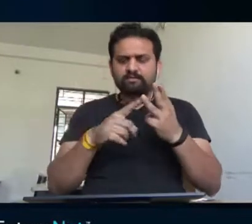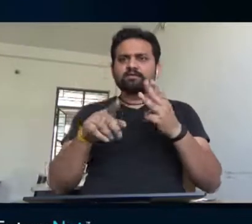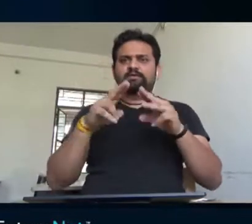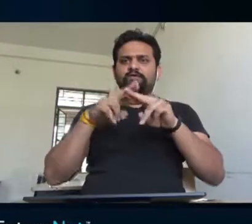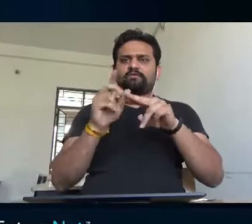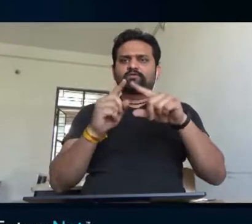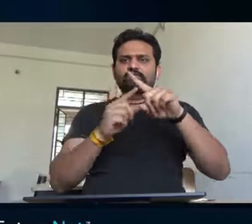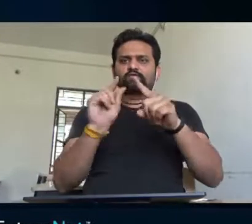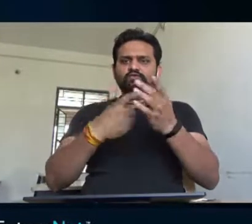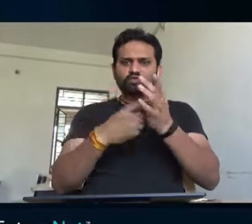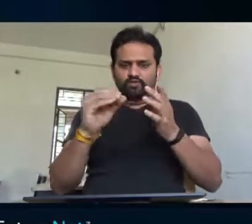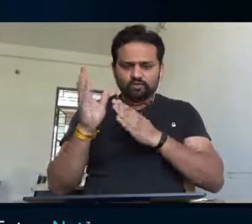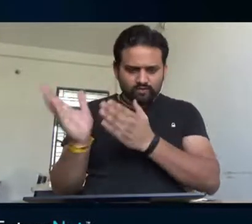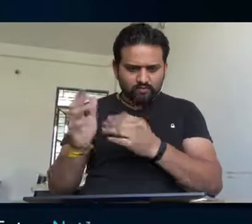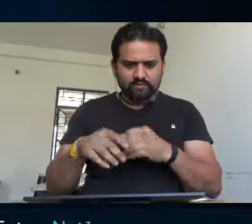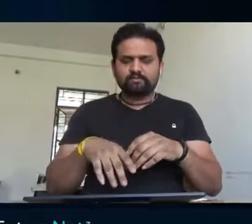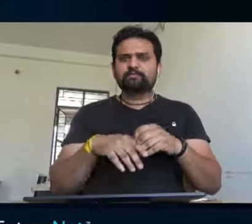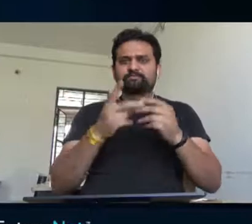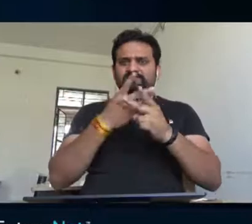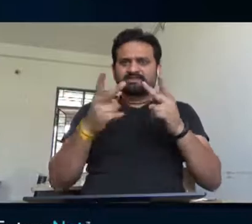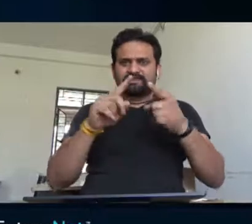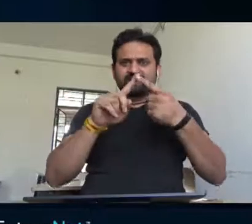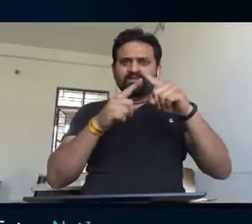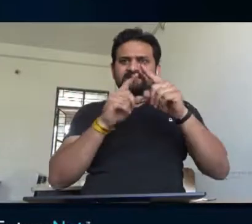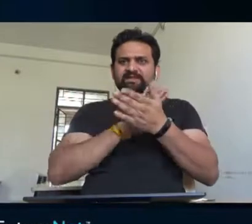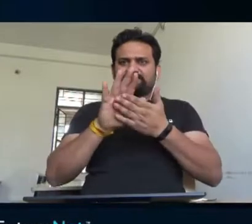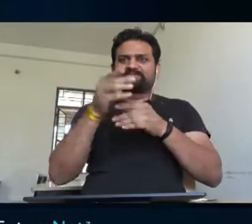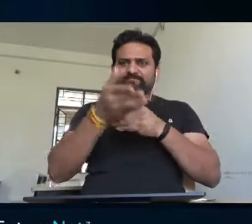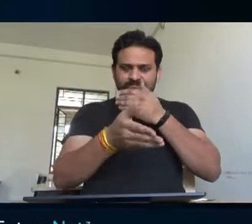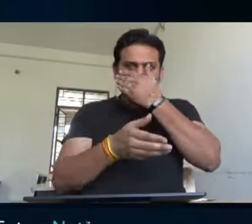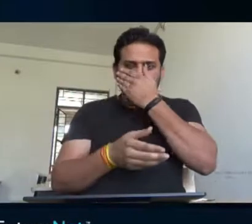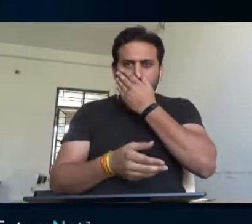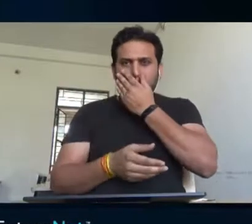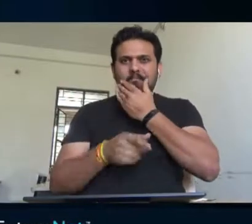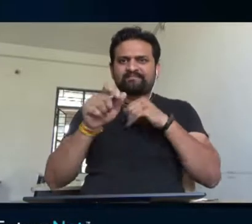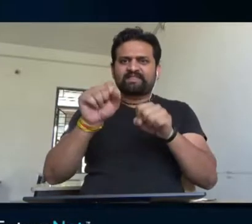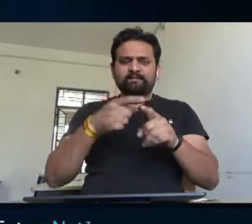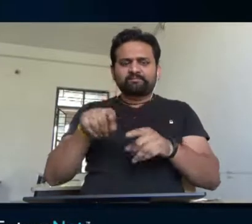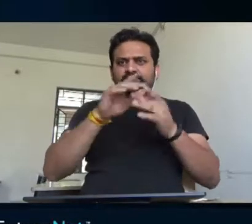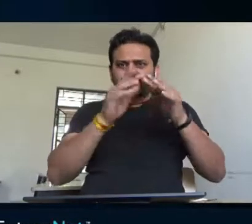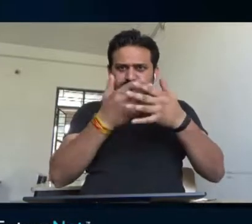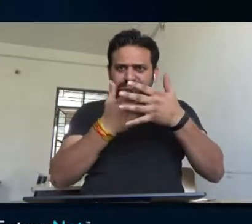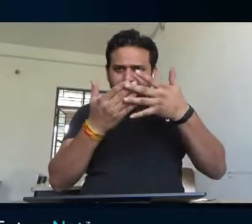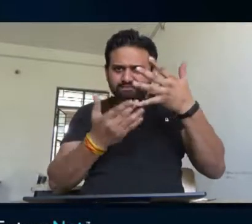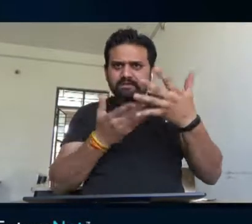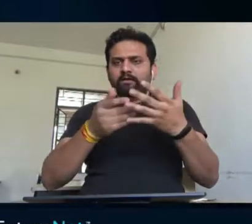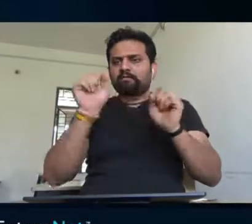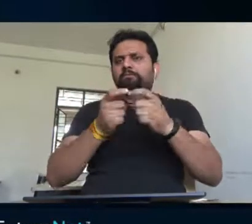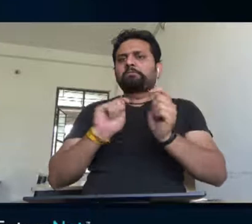of course, we will accept also very quickly the Futuro also for payout. Then you can pay out your commission also in the